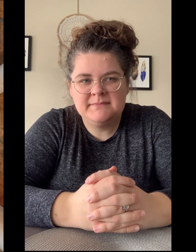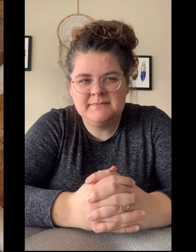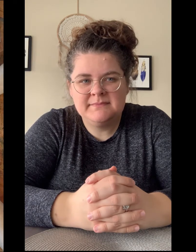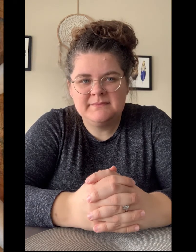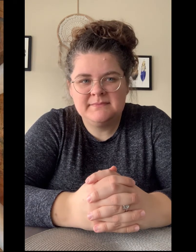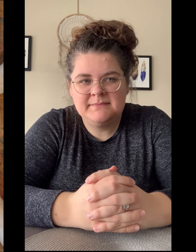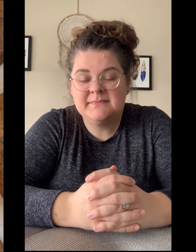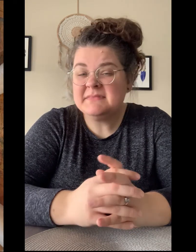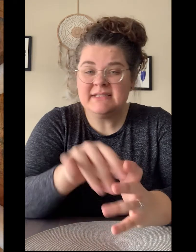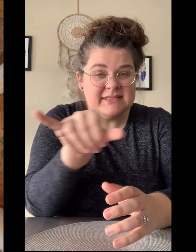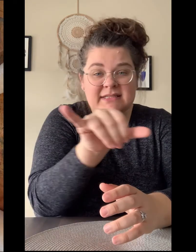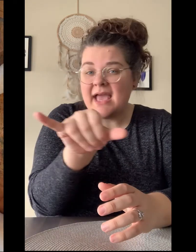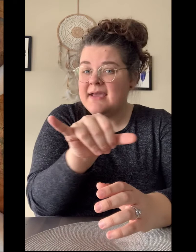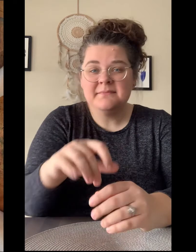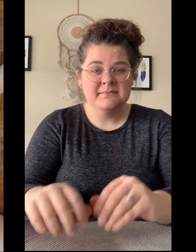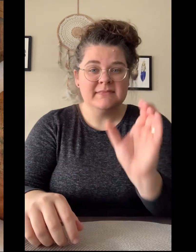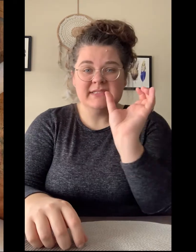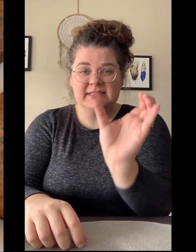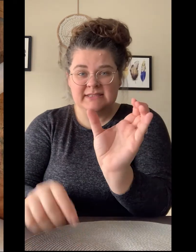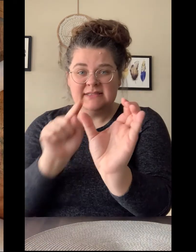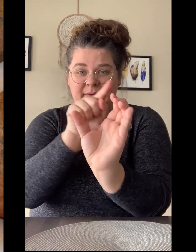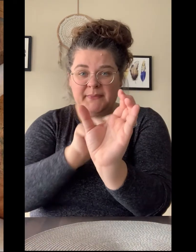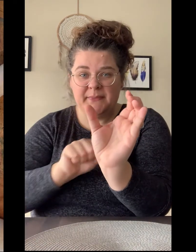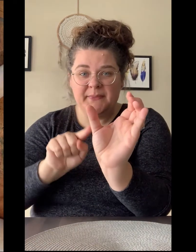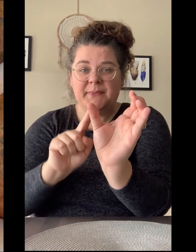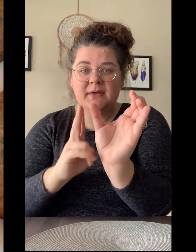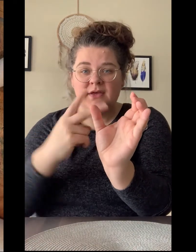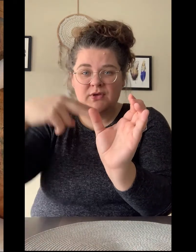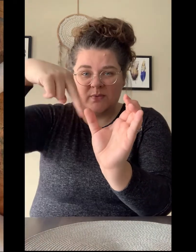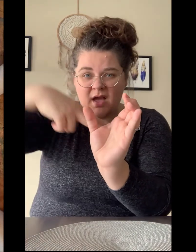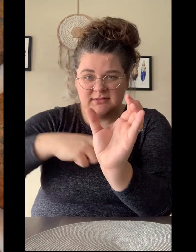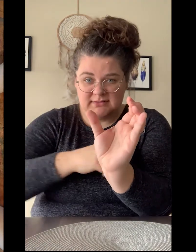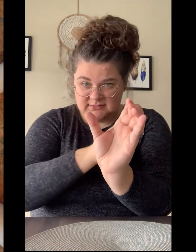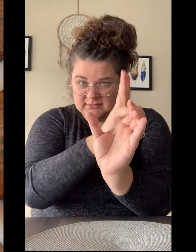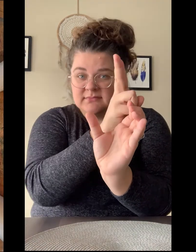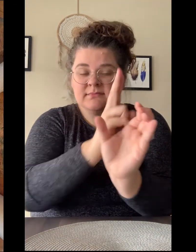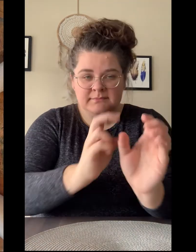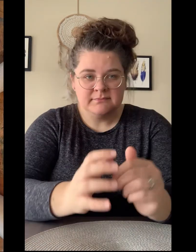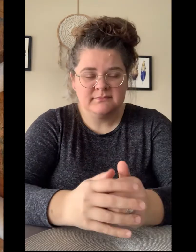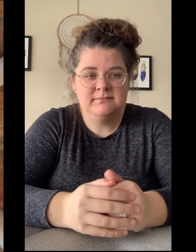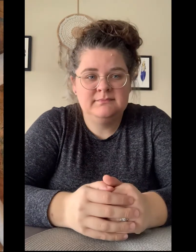Again, I'm doing the letter C, just like I did for all of his other scales.